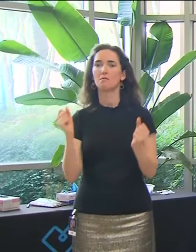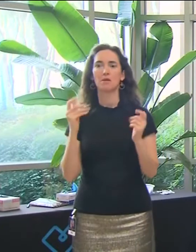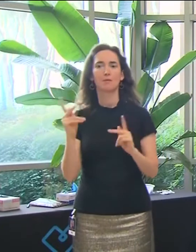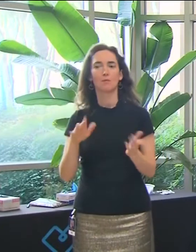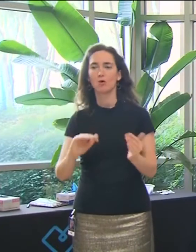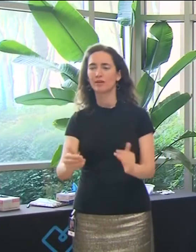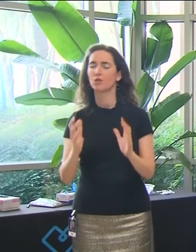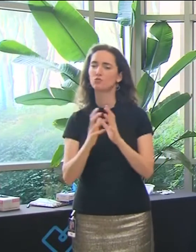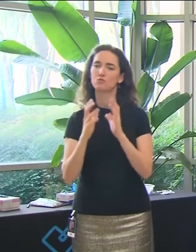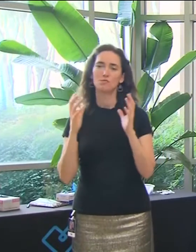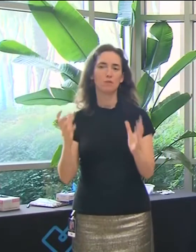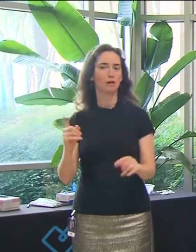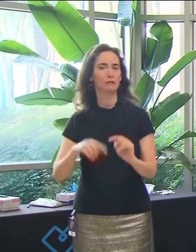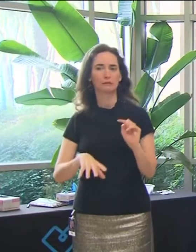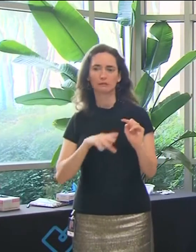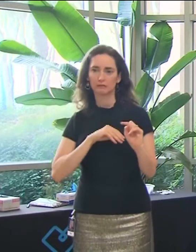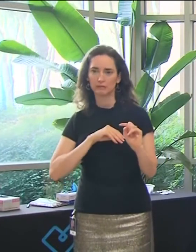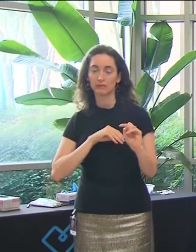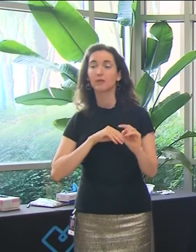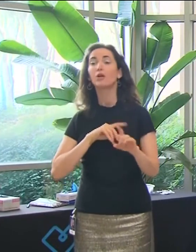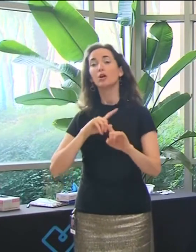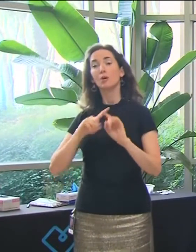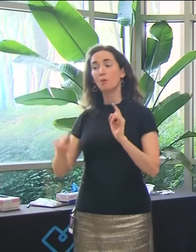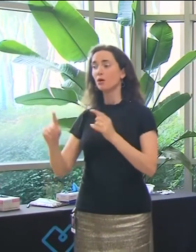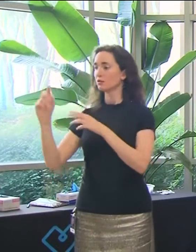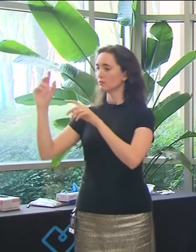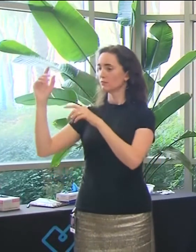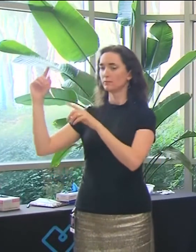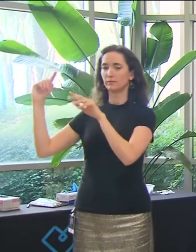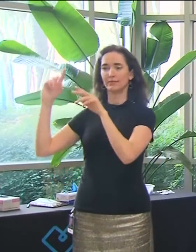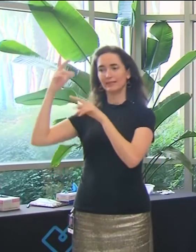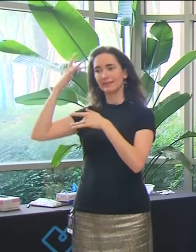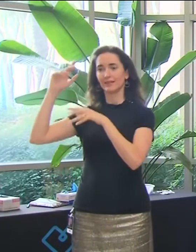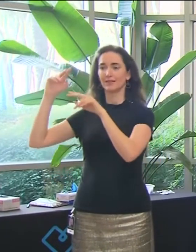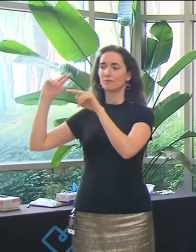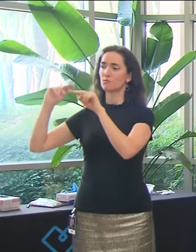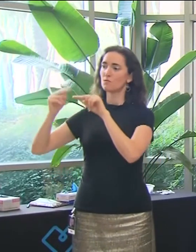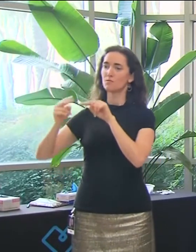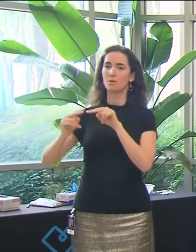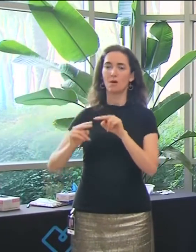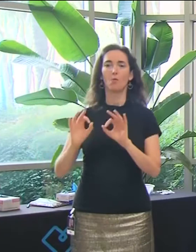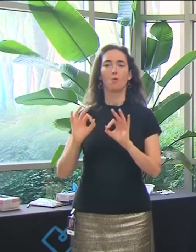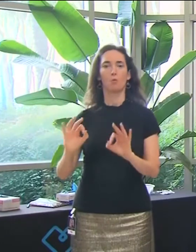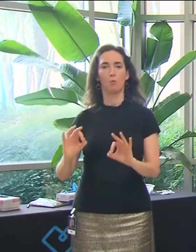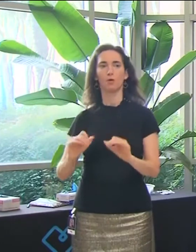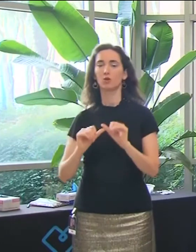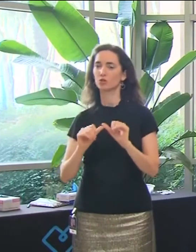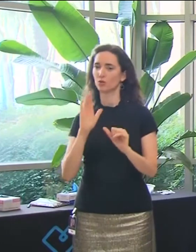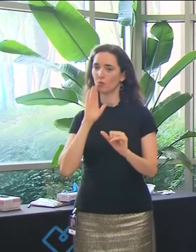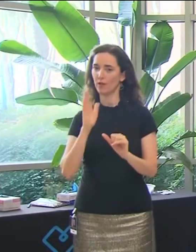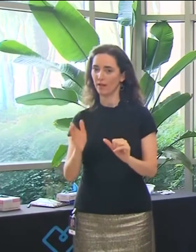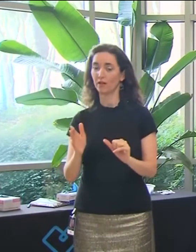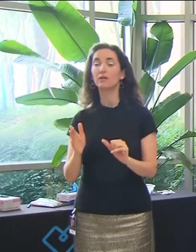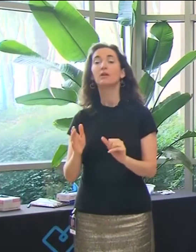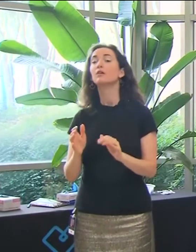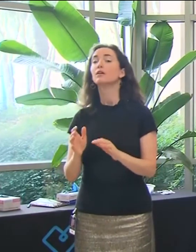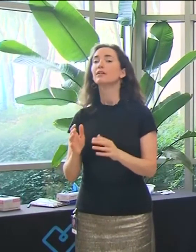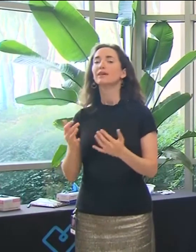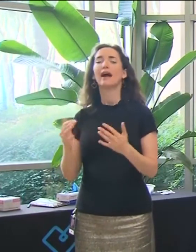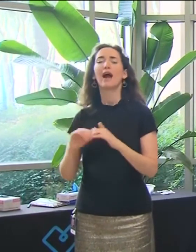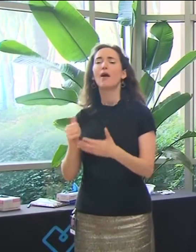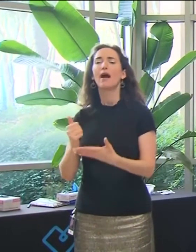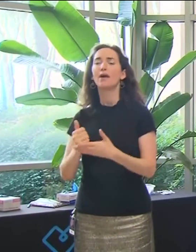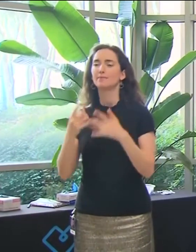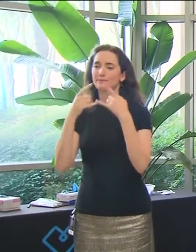continue. There are some mitigation measures that help with that, like wearing your mask. But the single most important thing we can do,